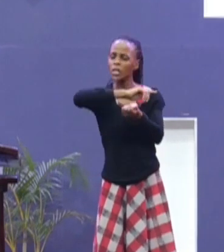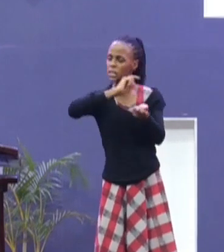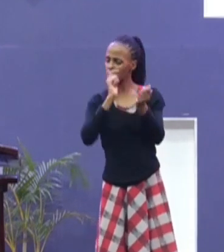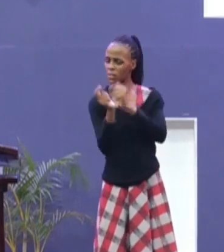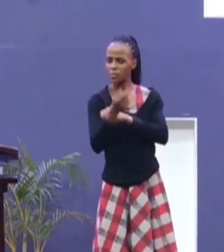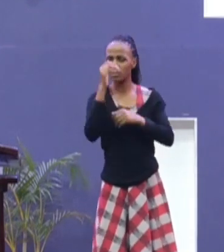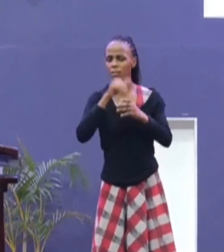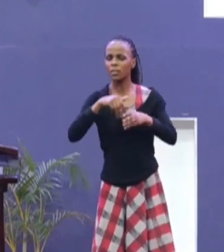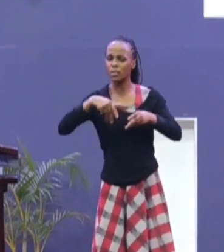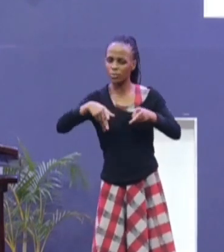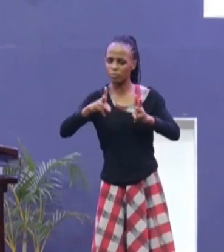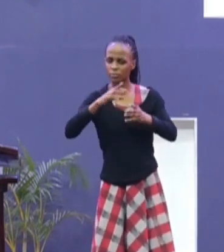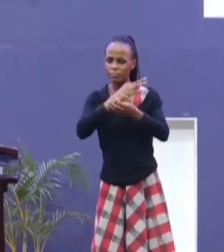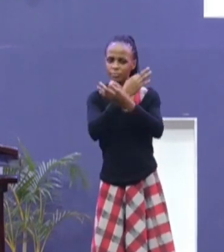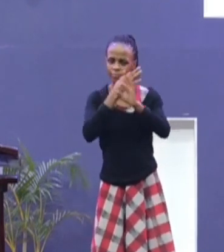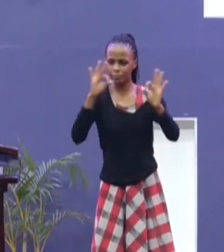deliverance. I'll